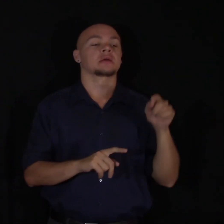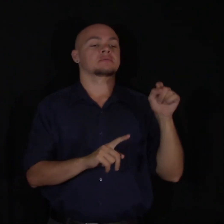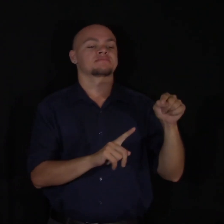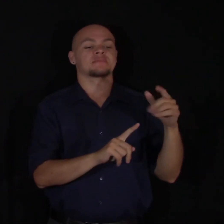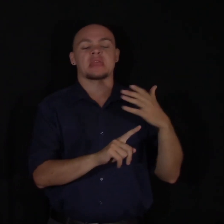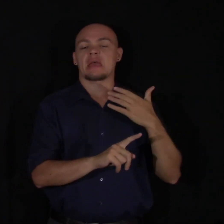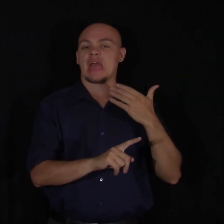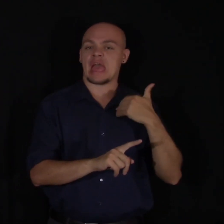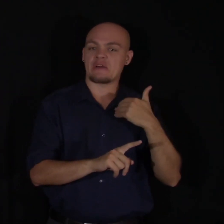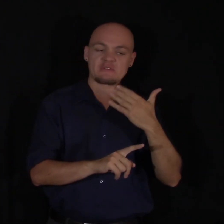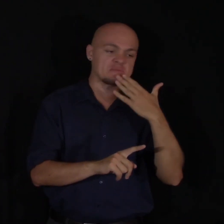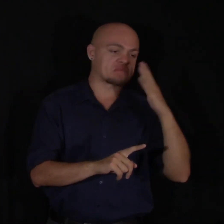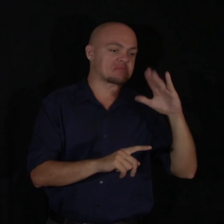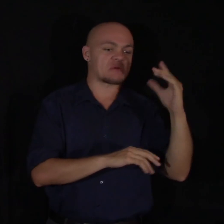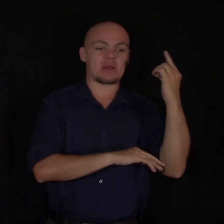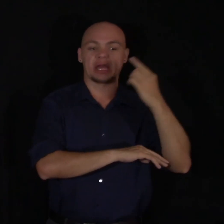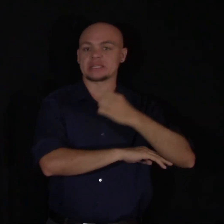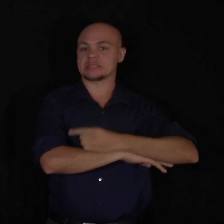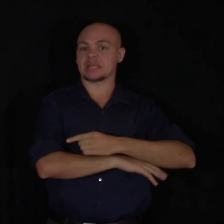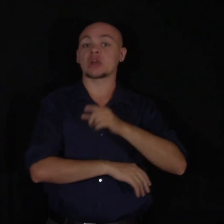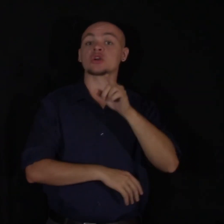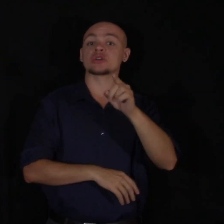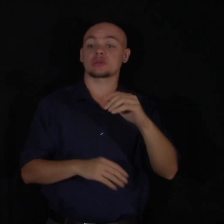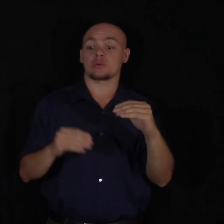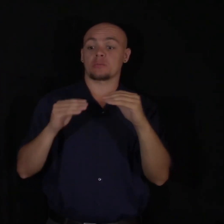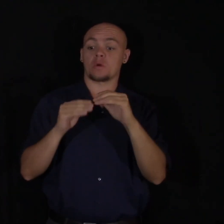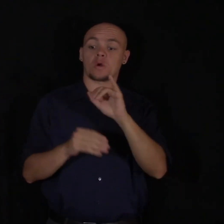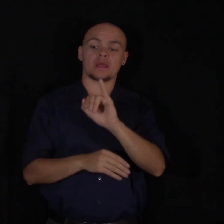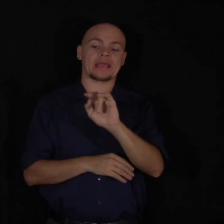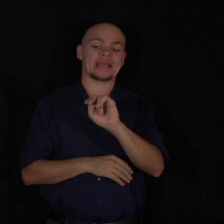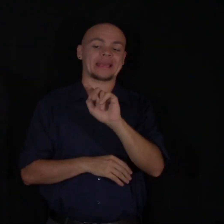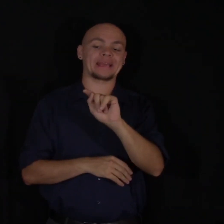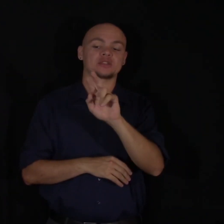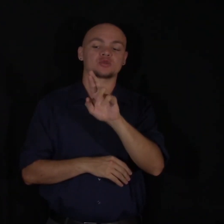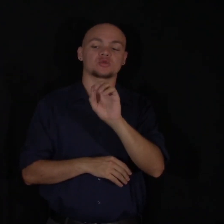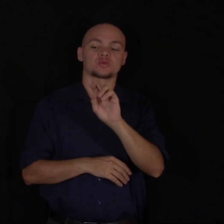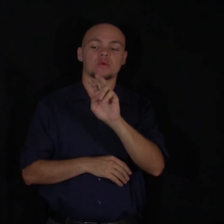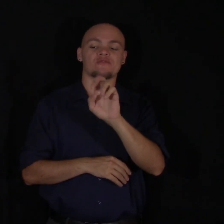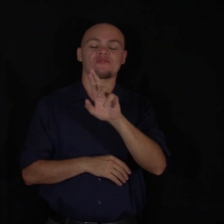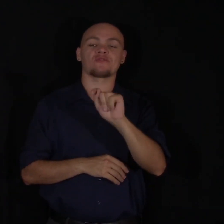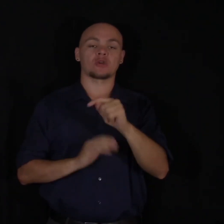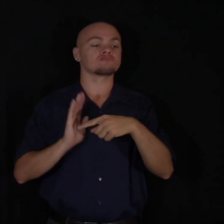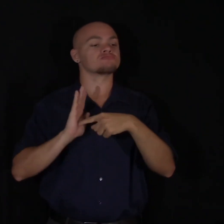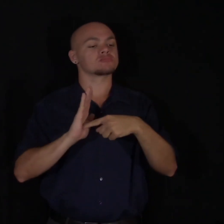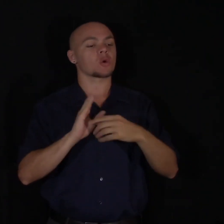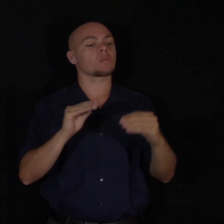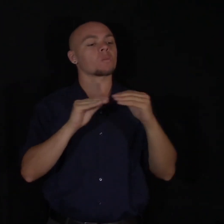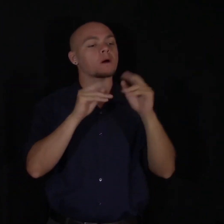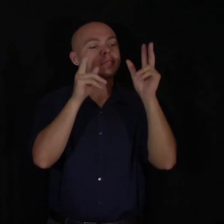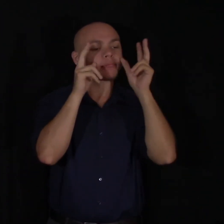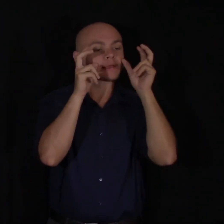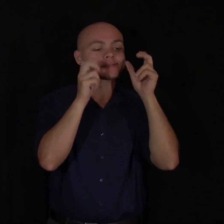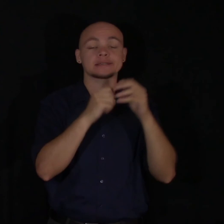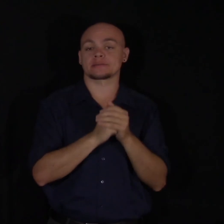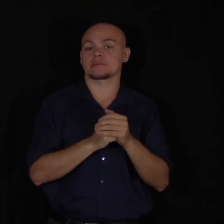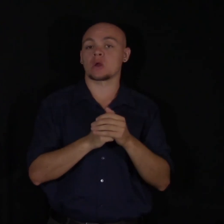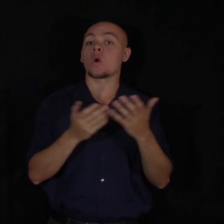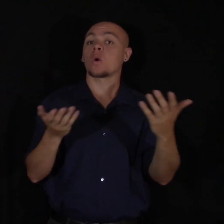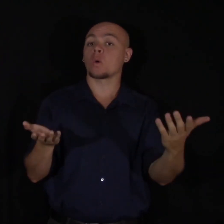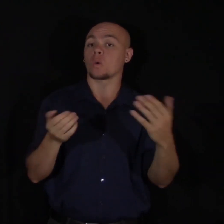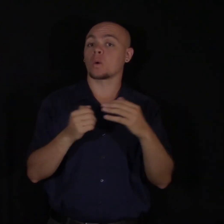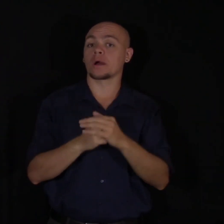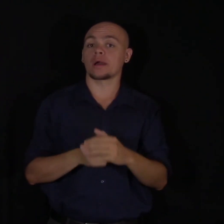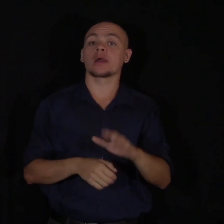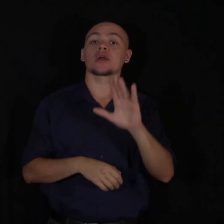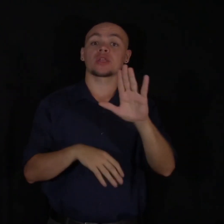try and cheer them up. Or let's say your mom's friends are coming over, or cousins who are coming from all across the country. We